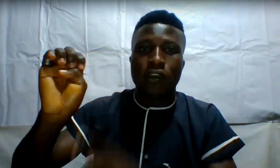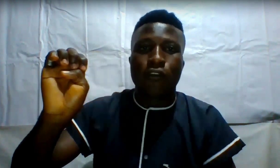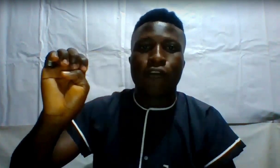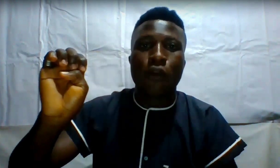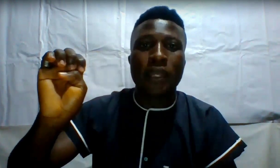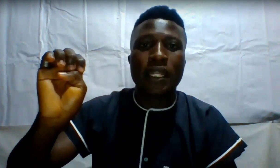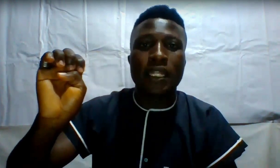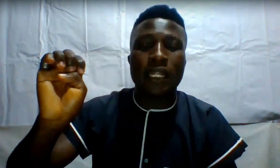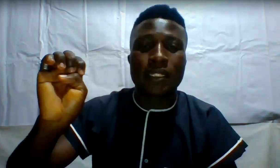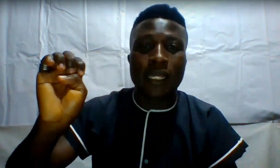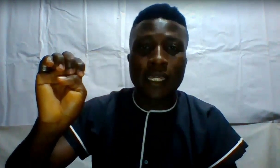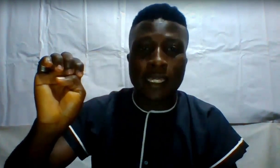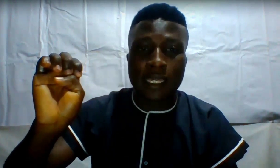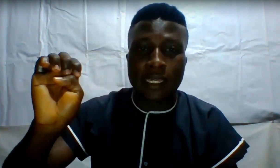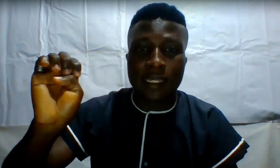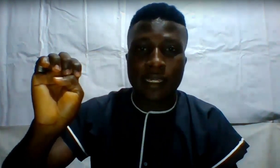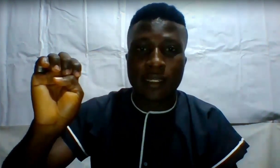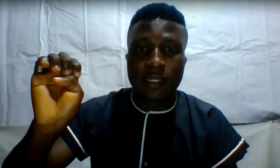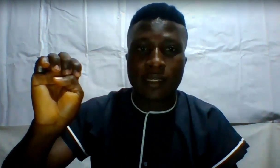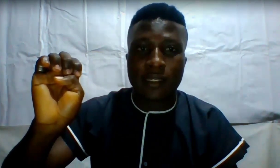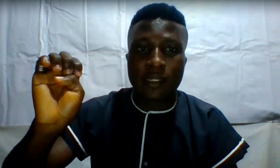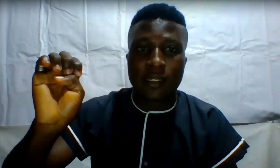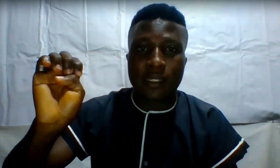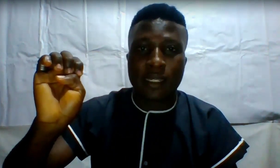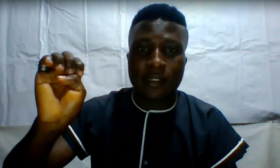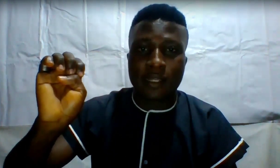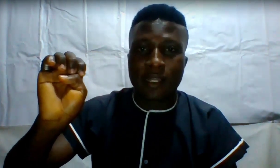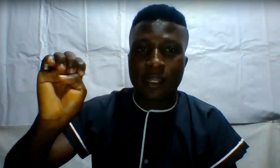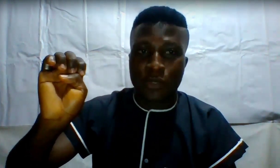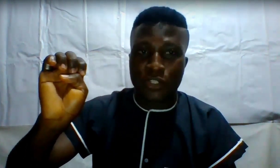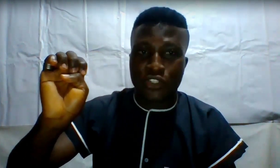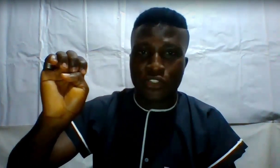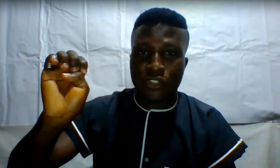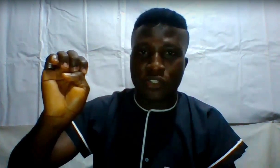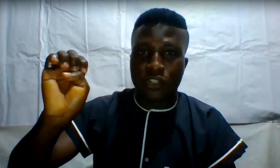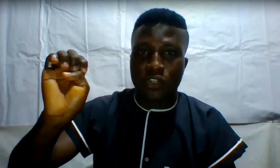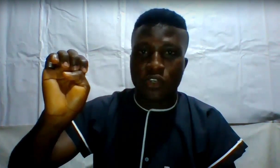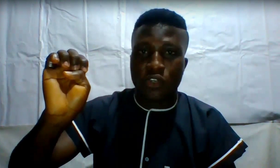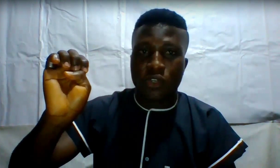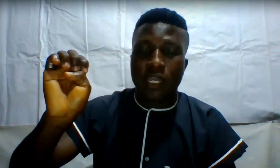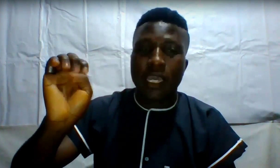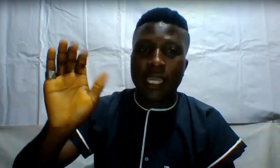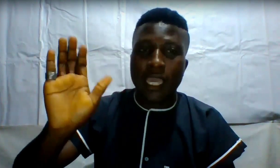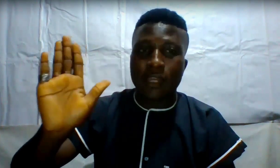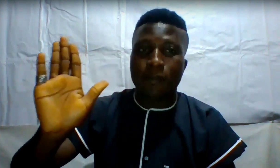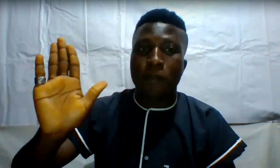letter E in sign language. Again, your palms together,